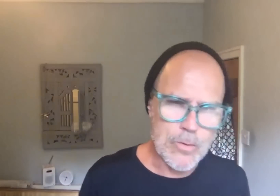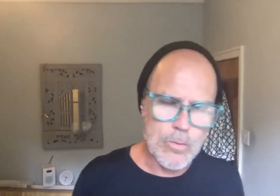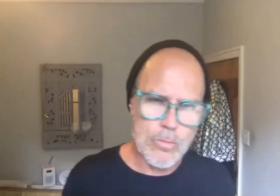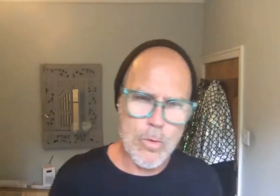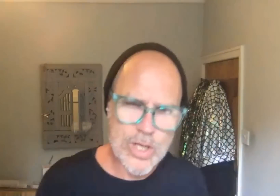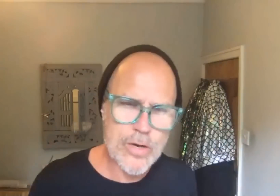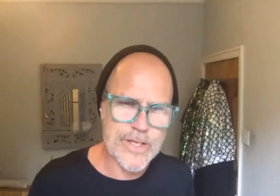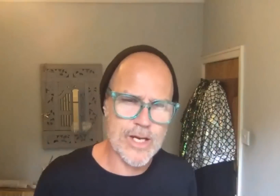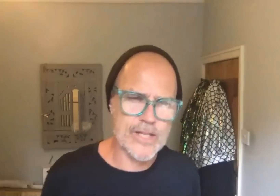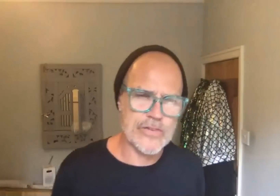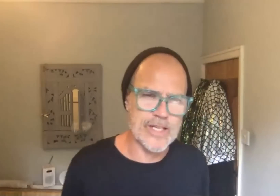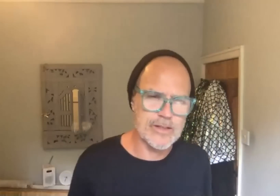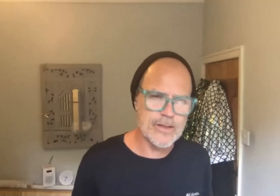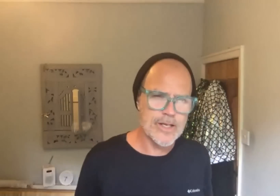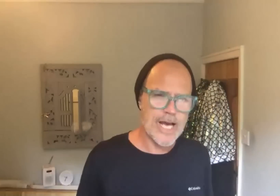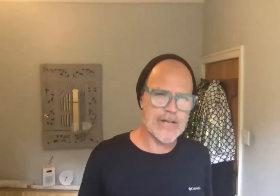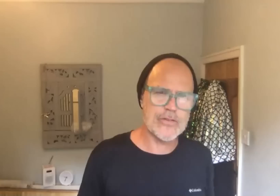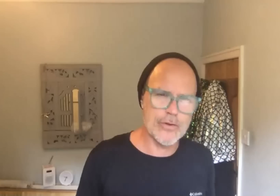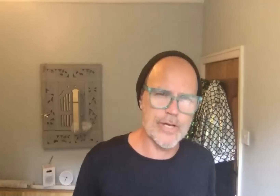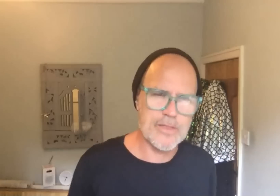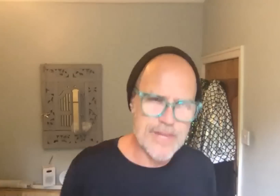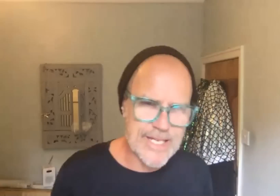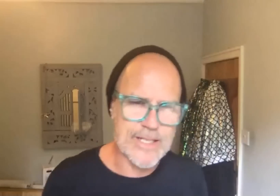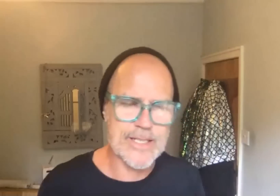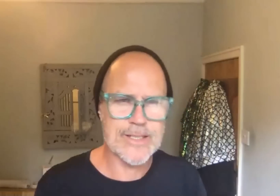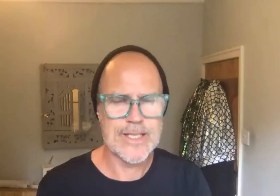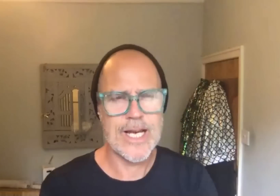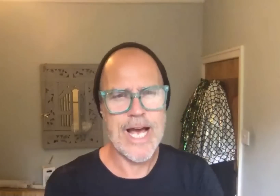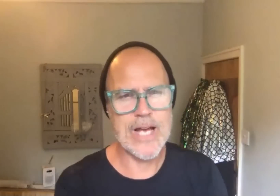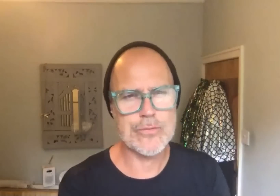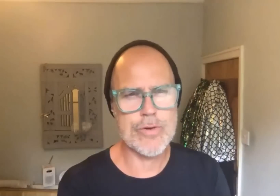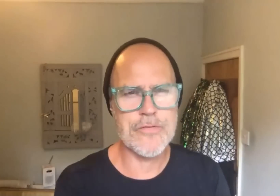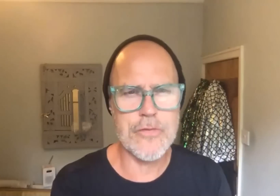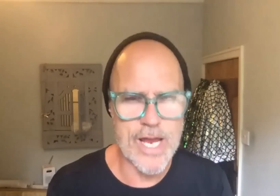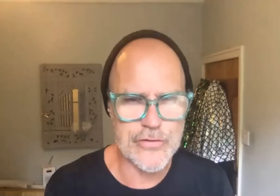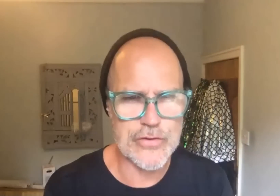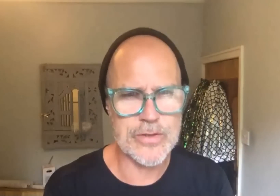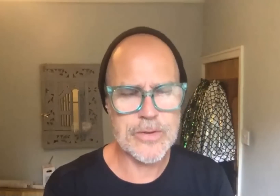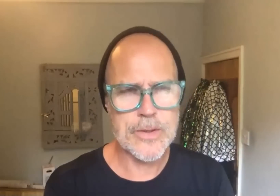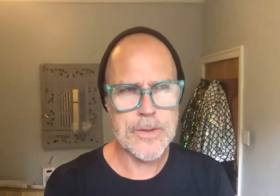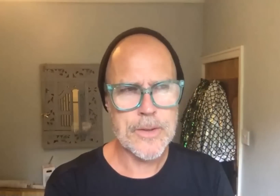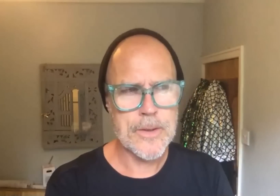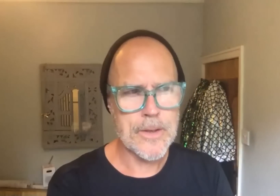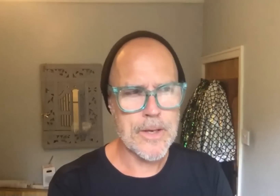Now, what COVID-19 has done, I think, has refreshed